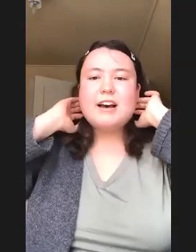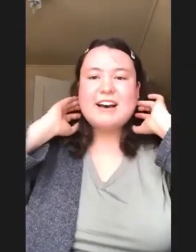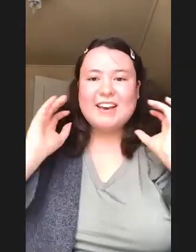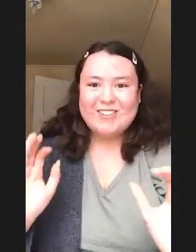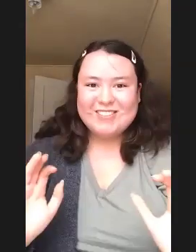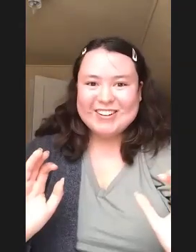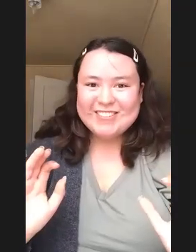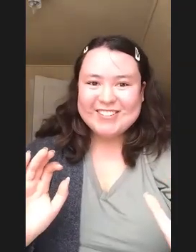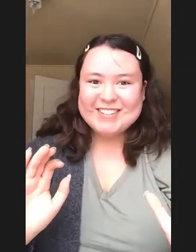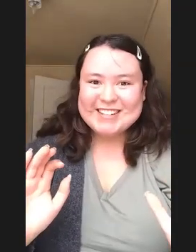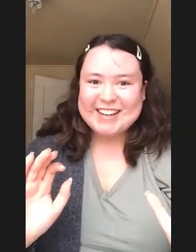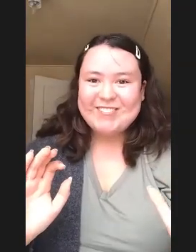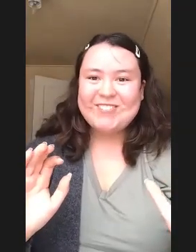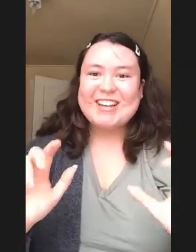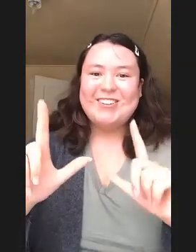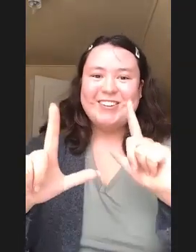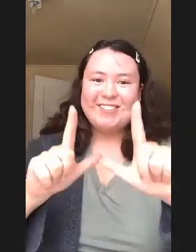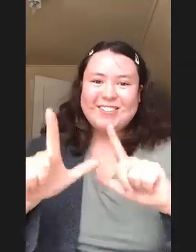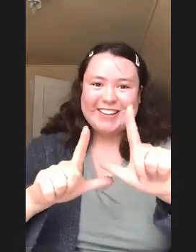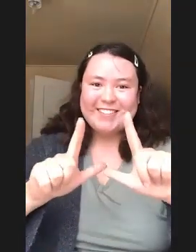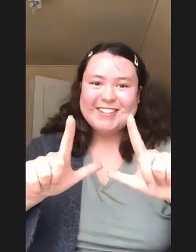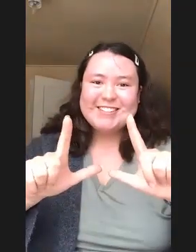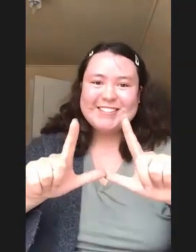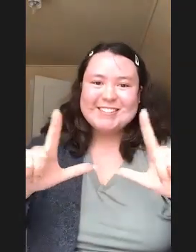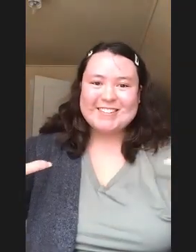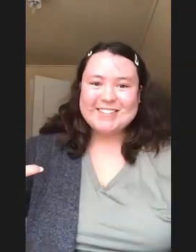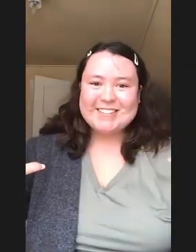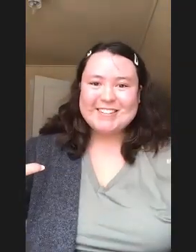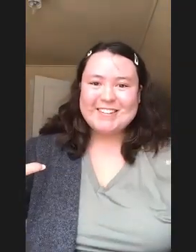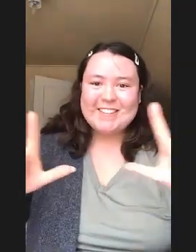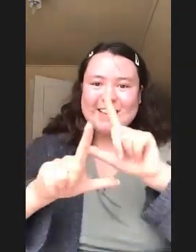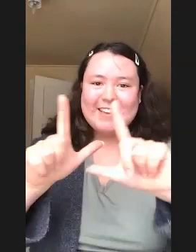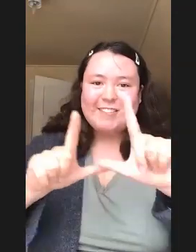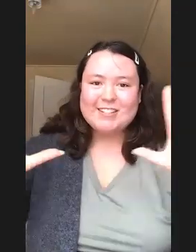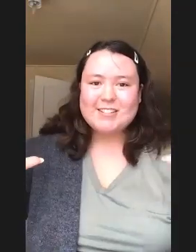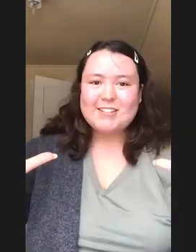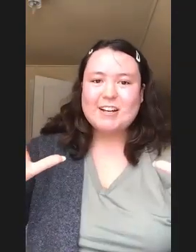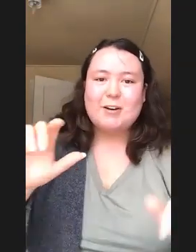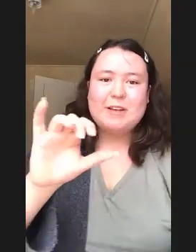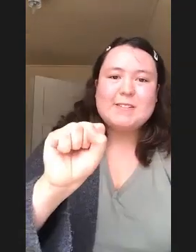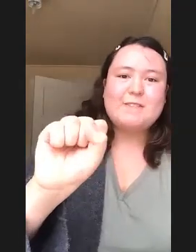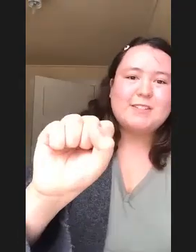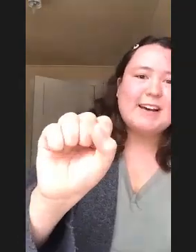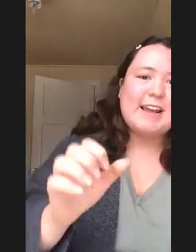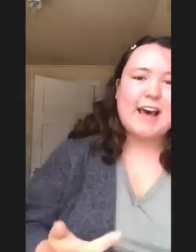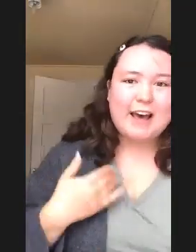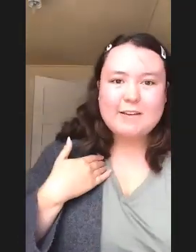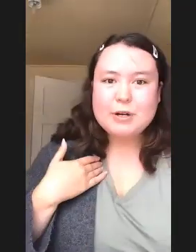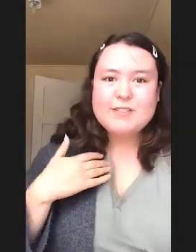I don't know the word for sign, but I know the word for language. So language. And so for sign, personally for